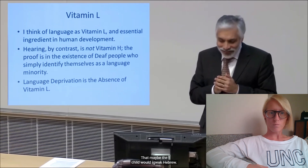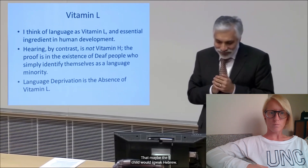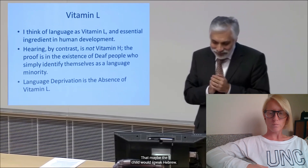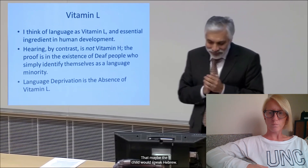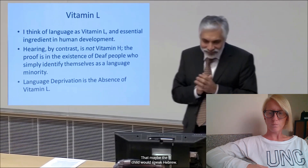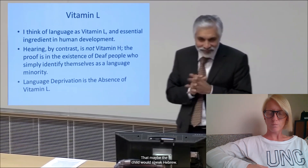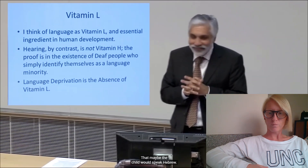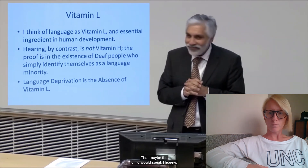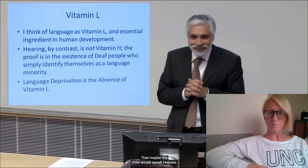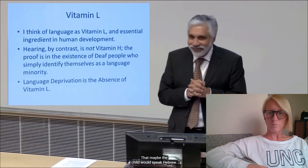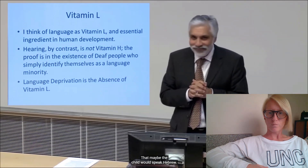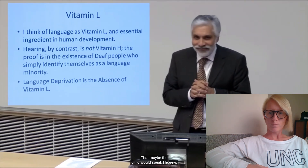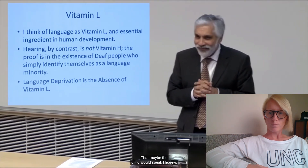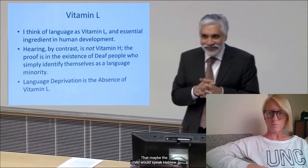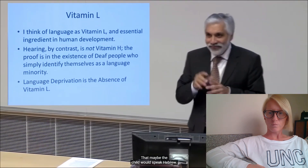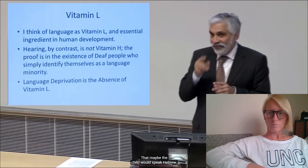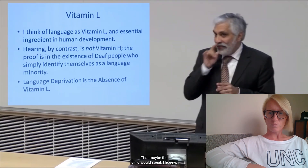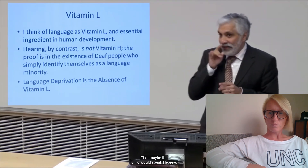Hebrew.